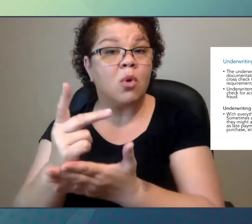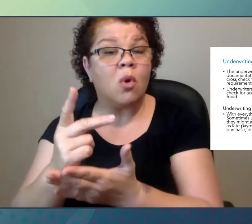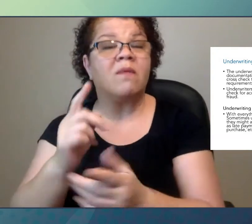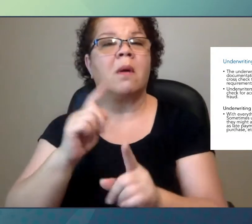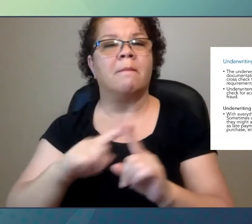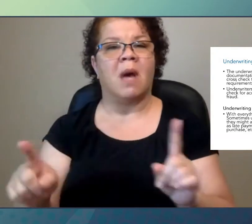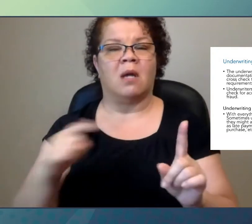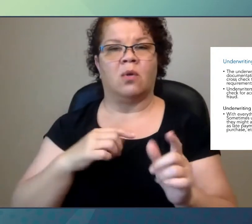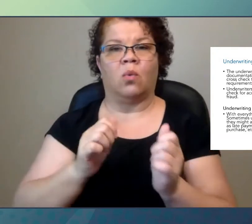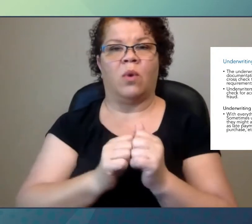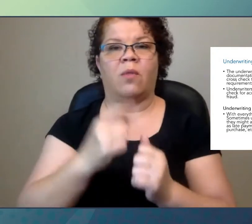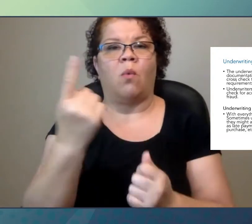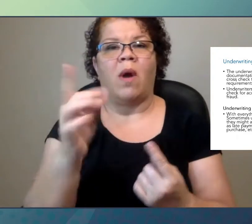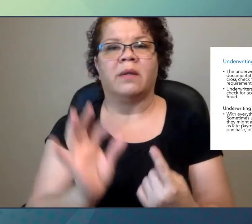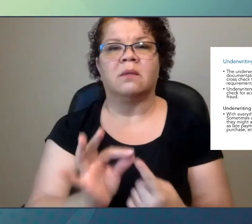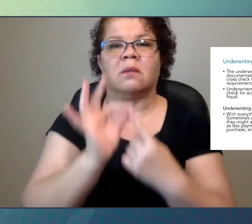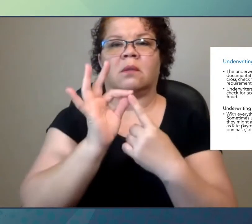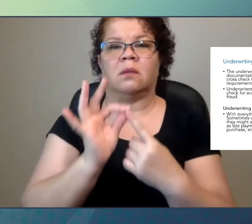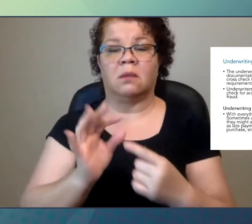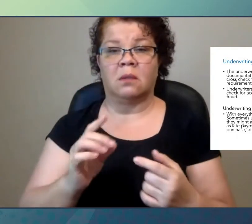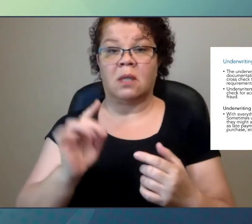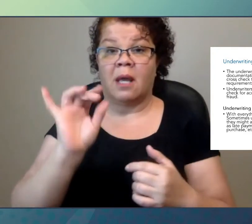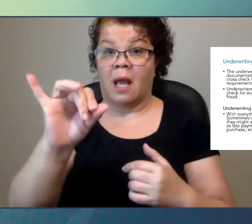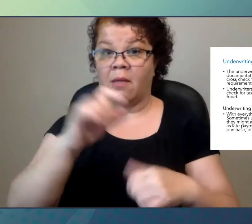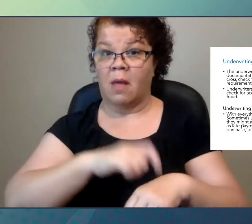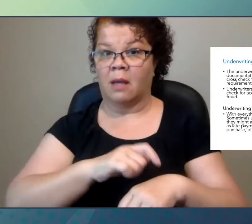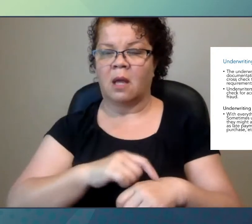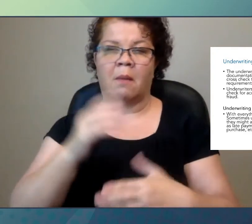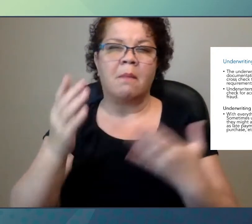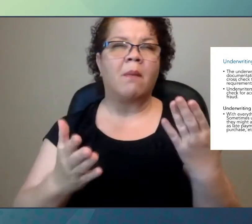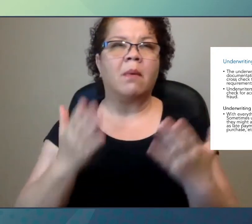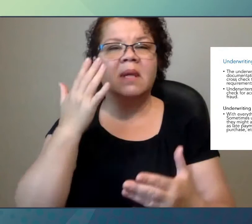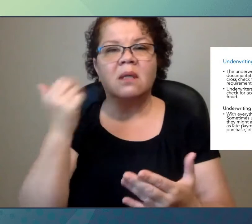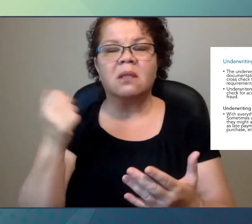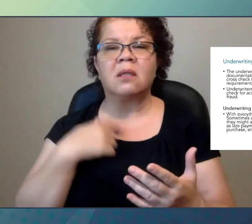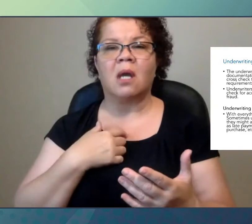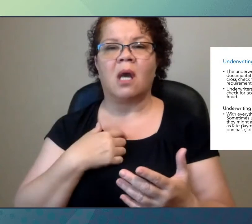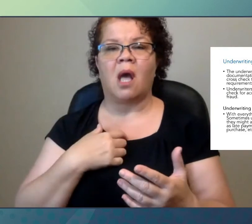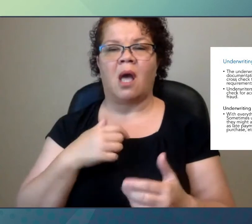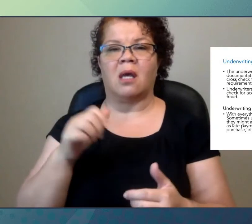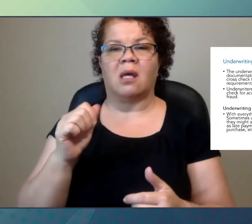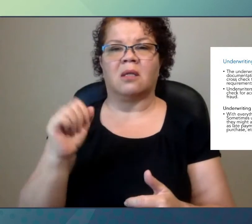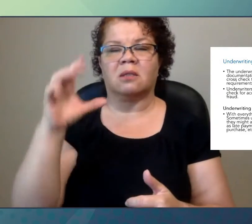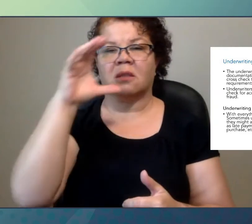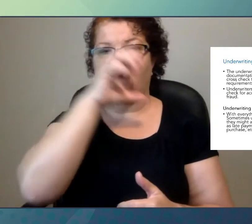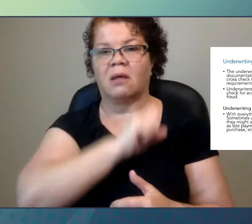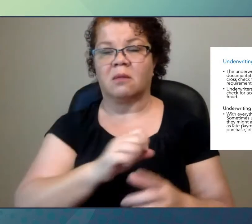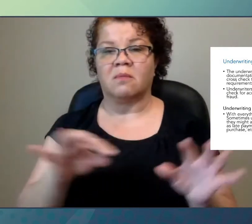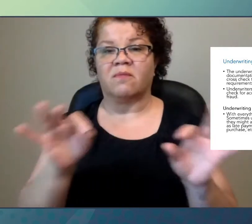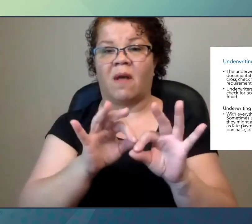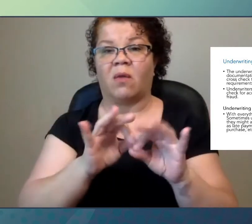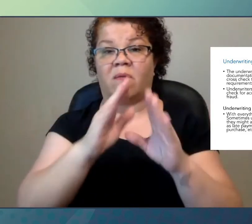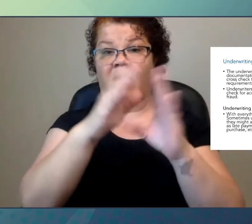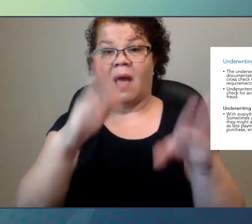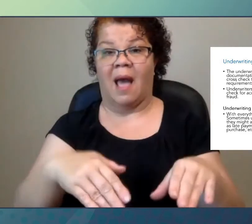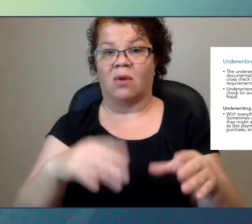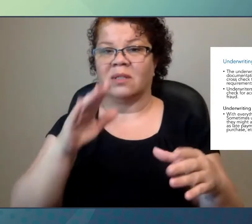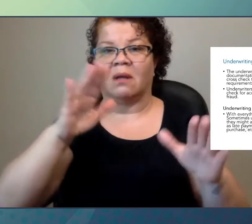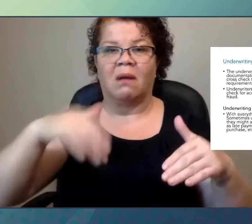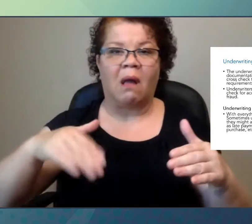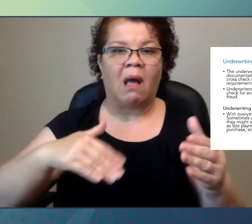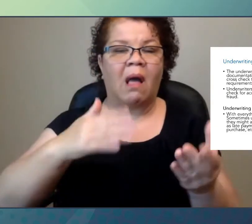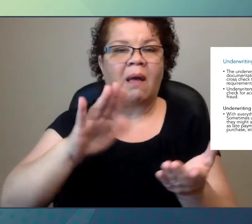Such times, it could be because the appraisal is not in yet, so we need to verify, and review